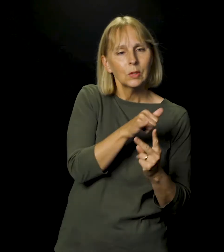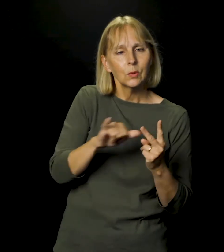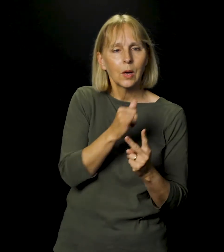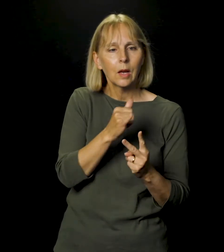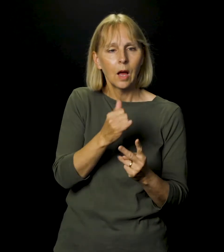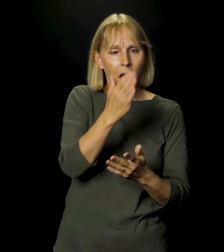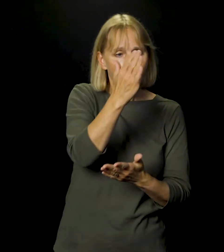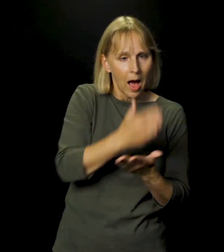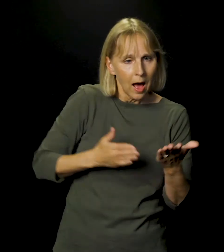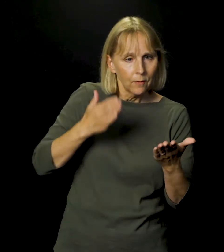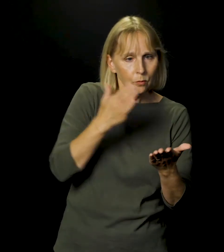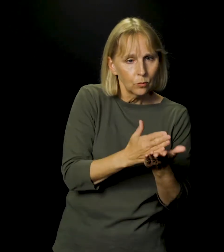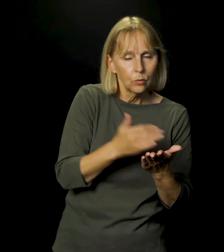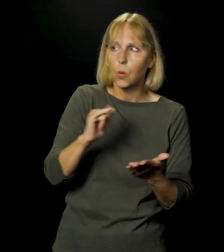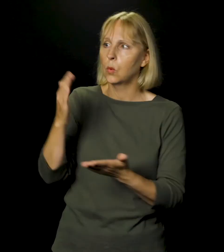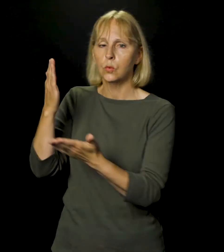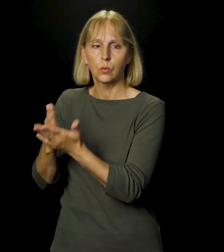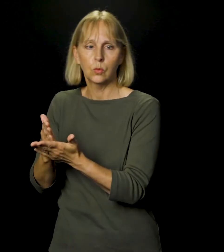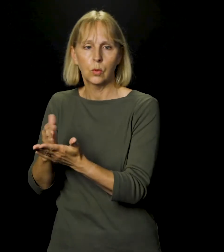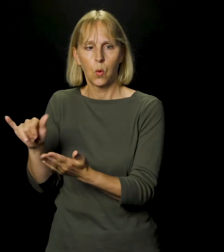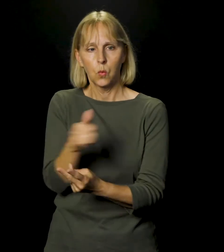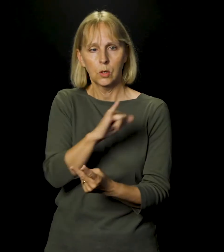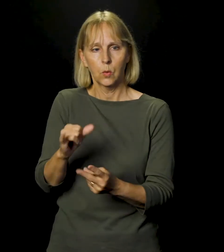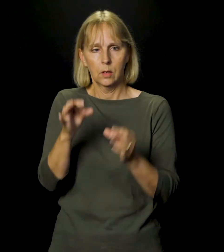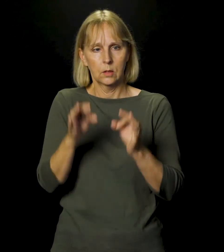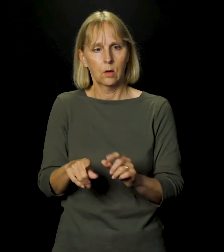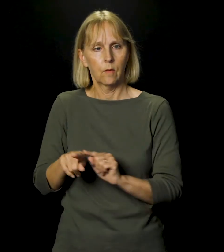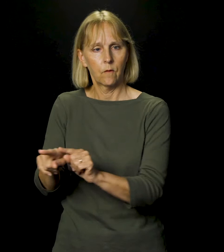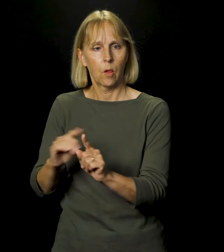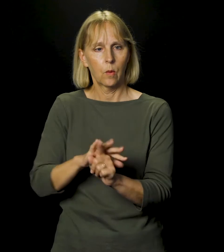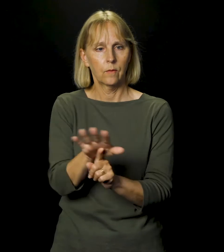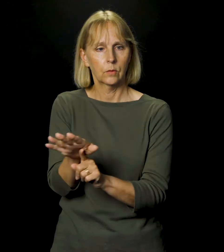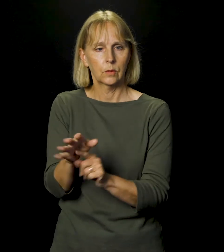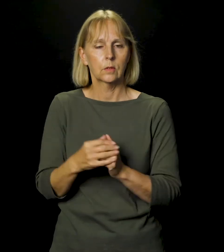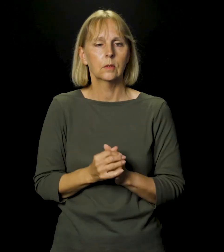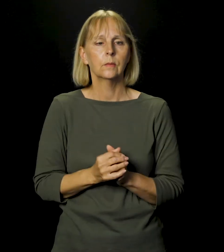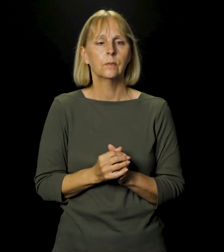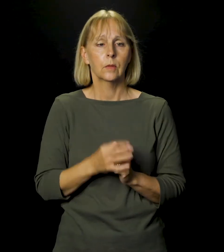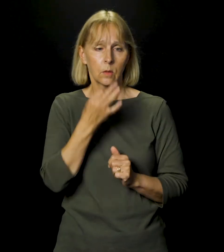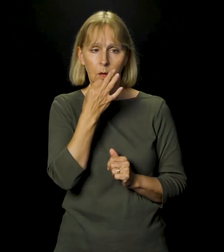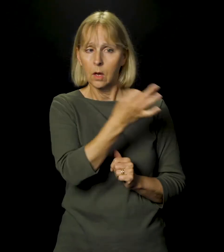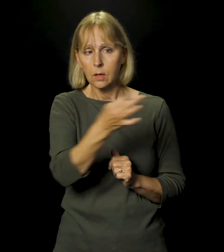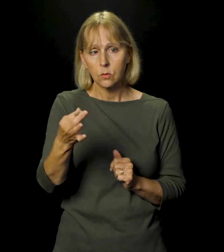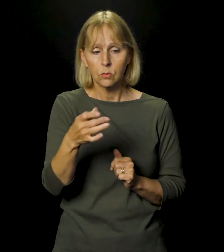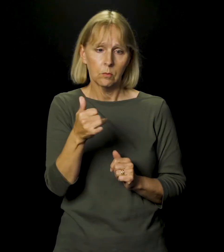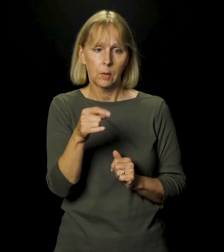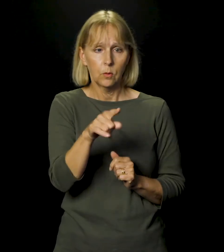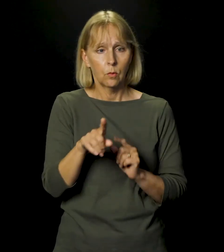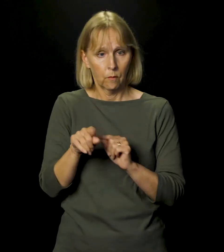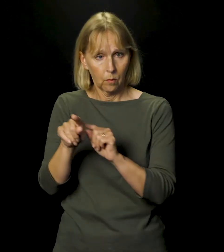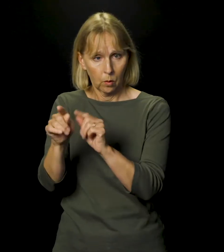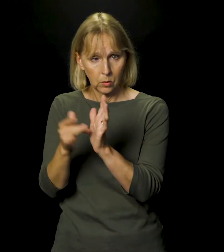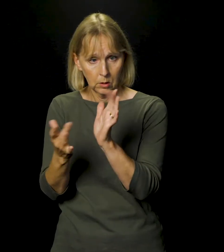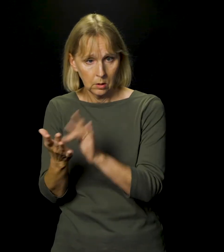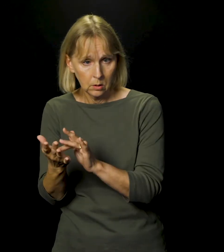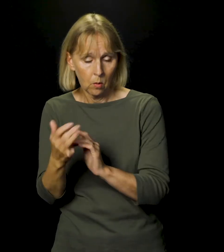So I want to ask the question today. From a Christian perspective, as followers of Jesus, or maybe you've tuned in today and you're yet